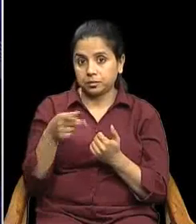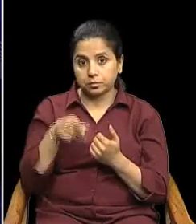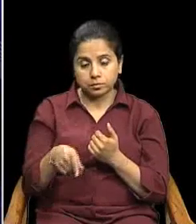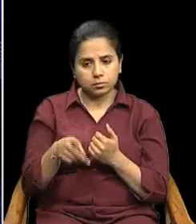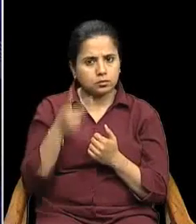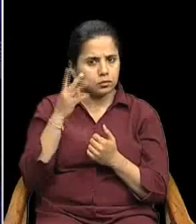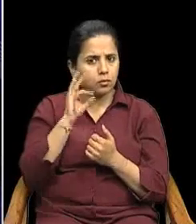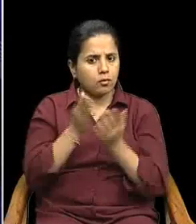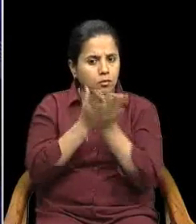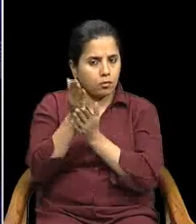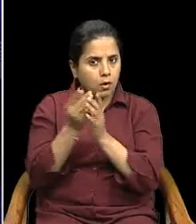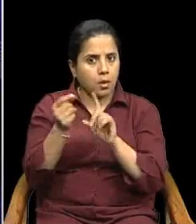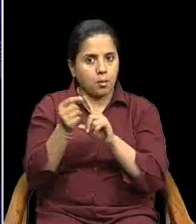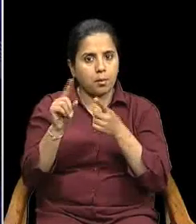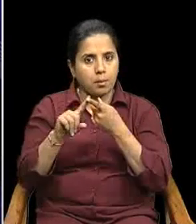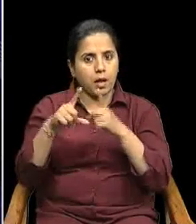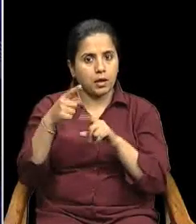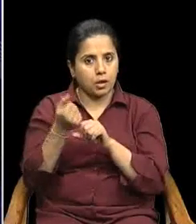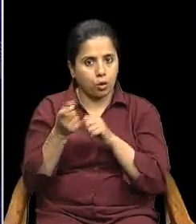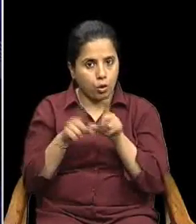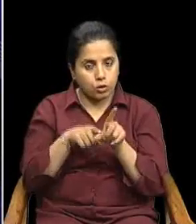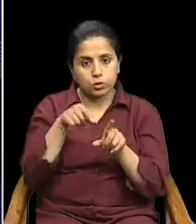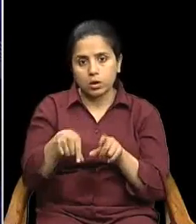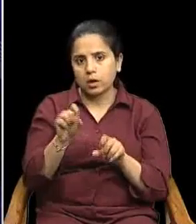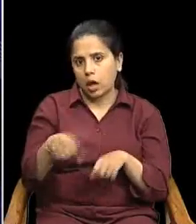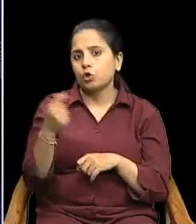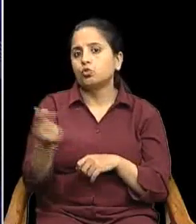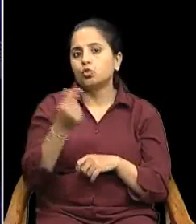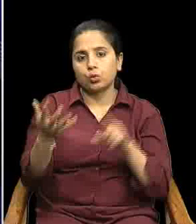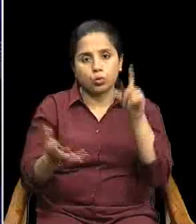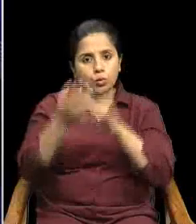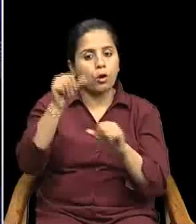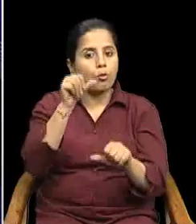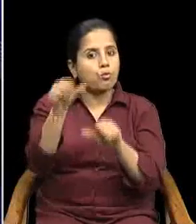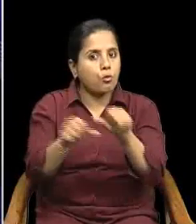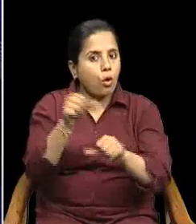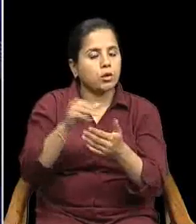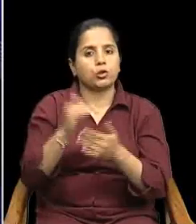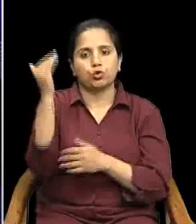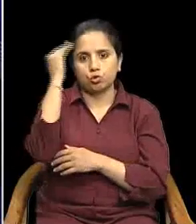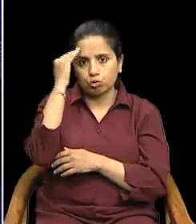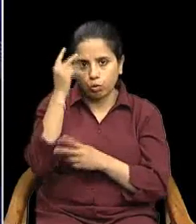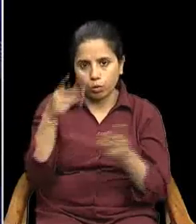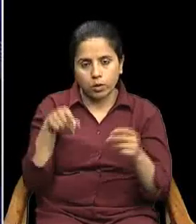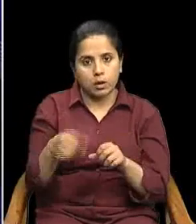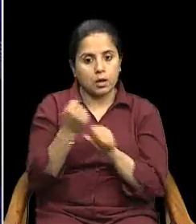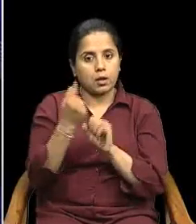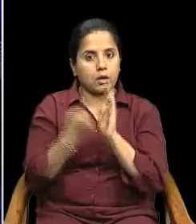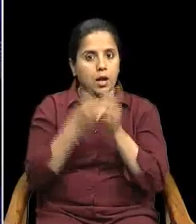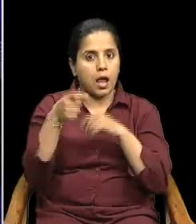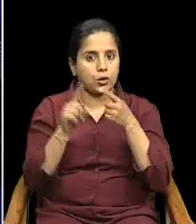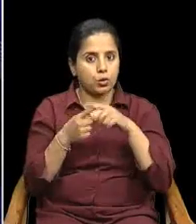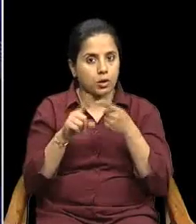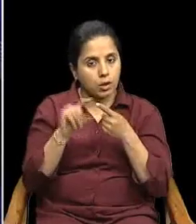particular pedagogy which can be used to attain the procedural knowledge, that is the graduate